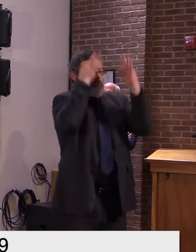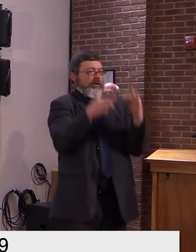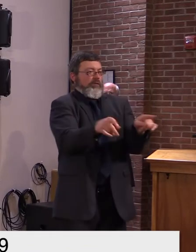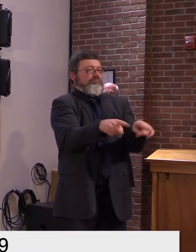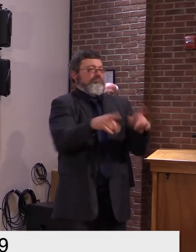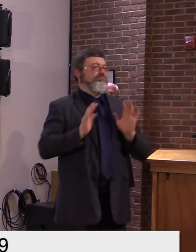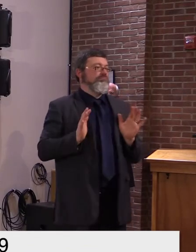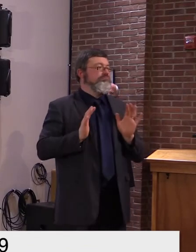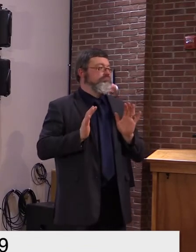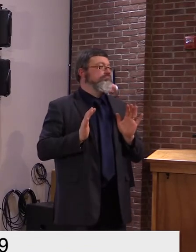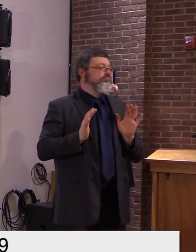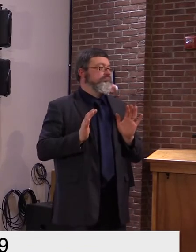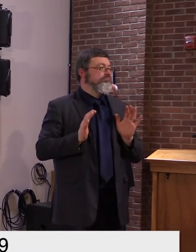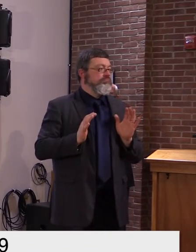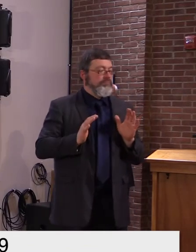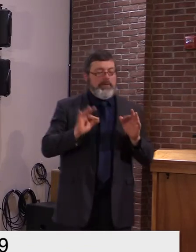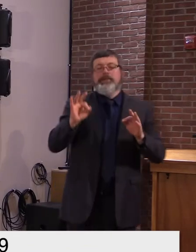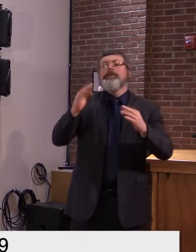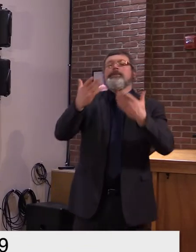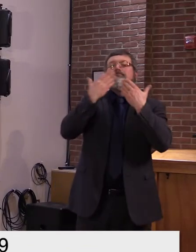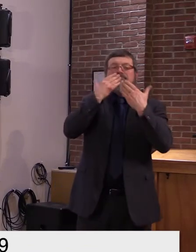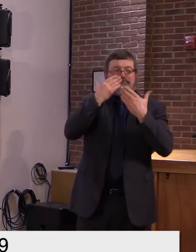Joe, the Barton Chronicle.